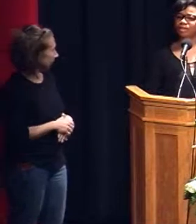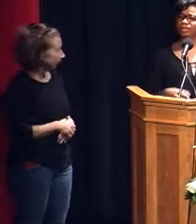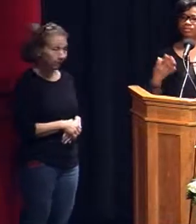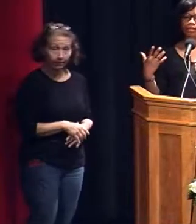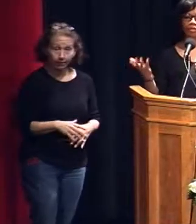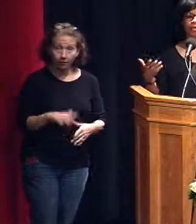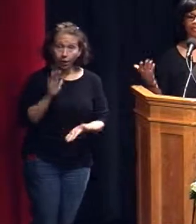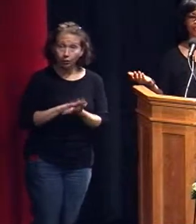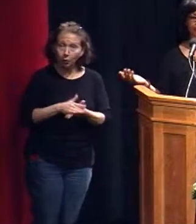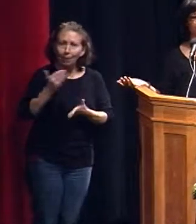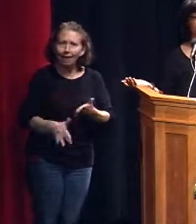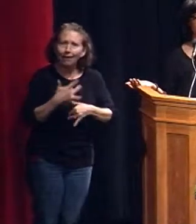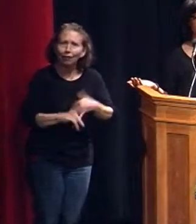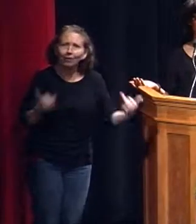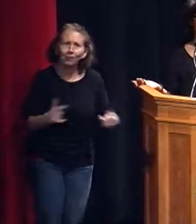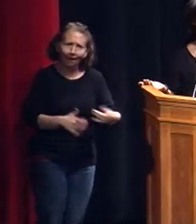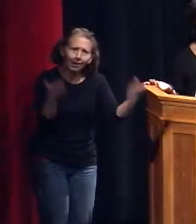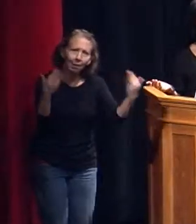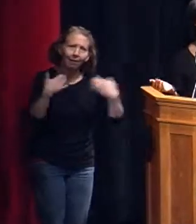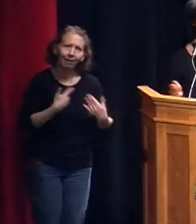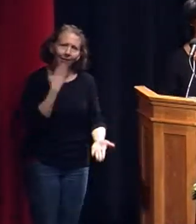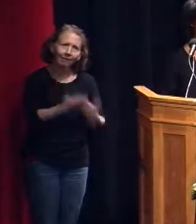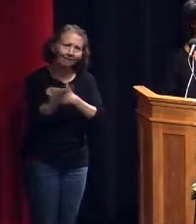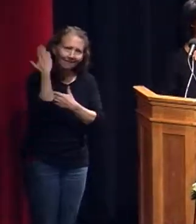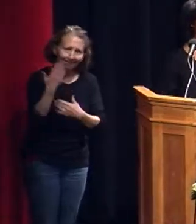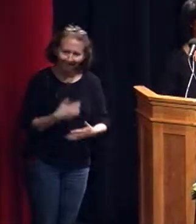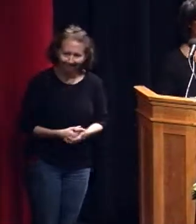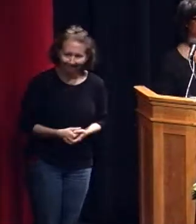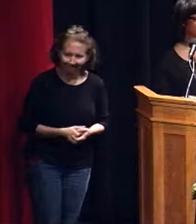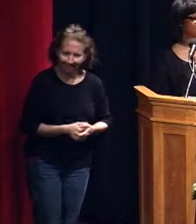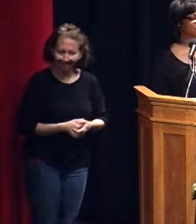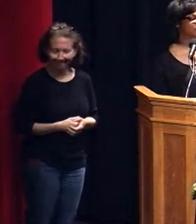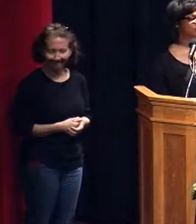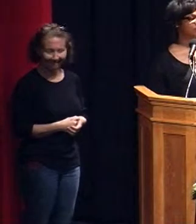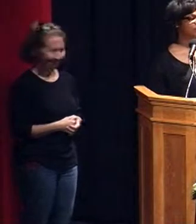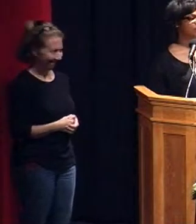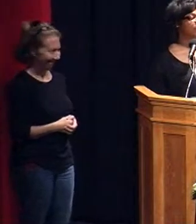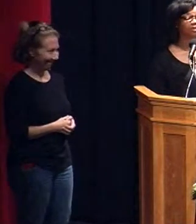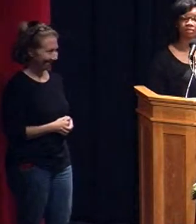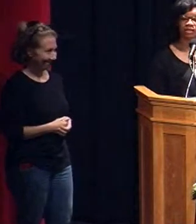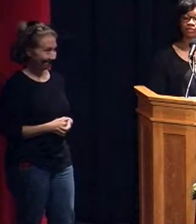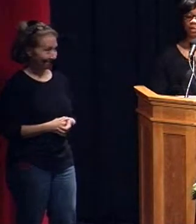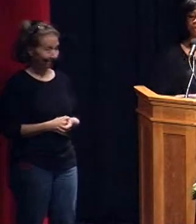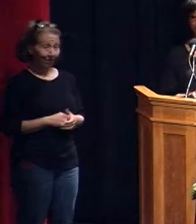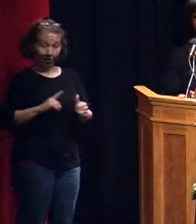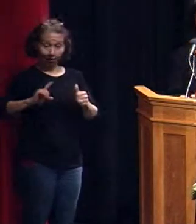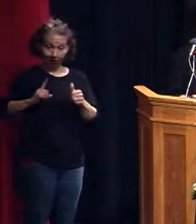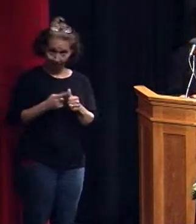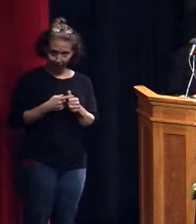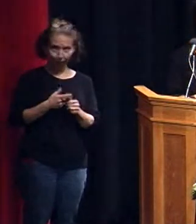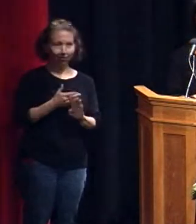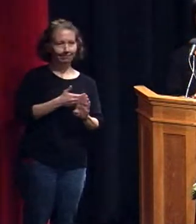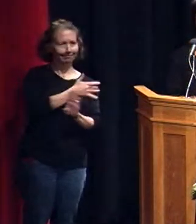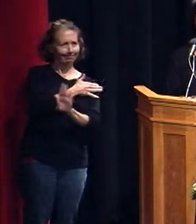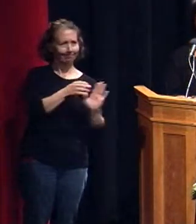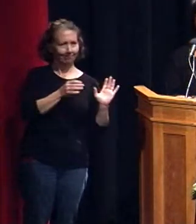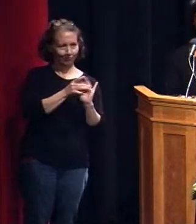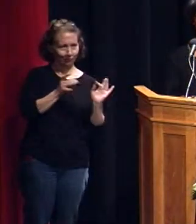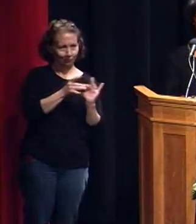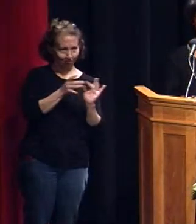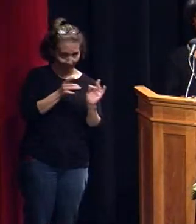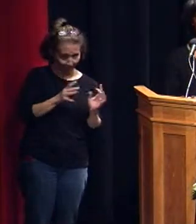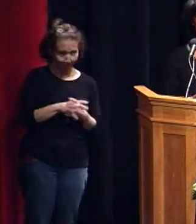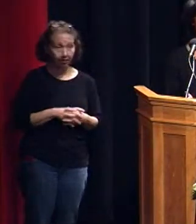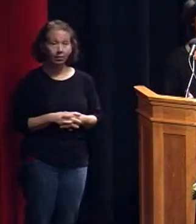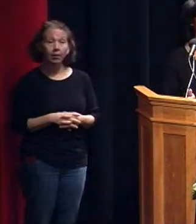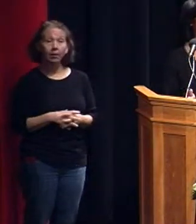school early. Good morning. All right. First, I'm going to give you a backstory. First thing